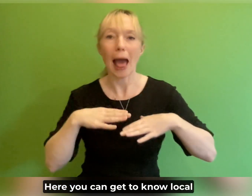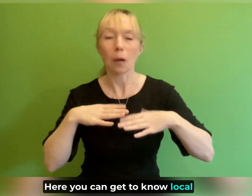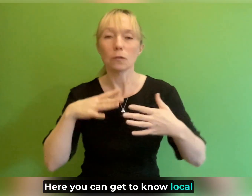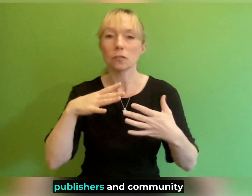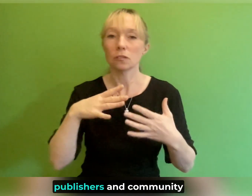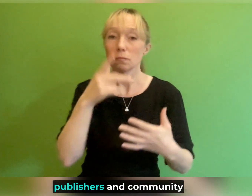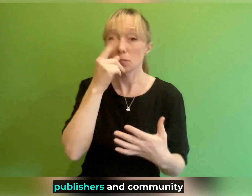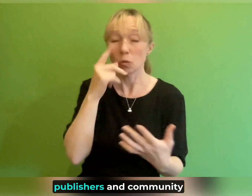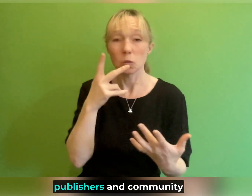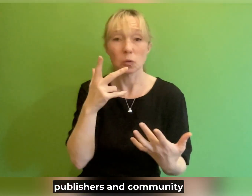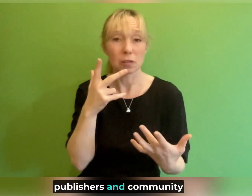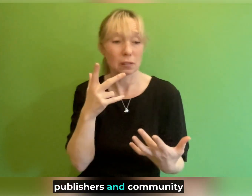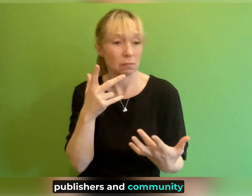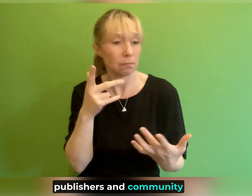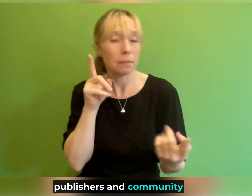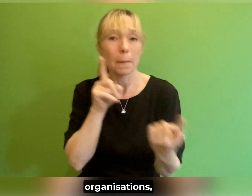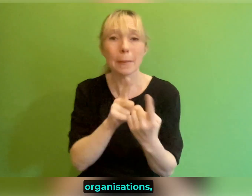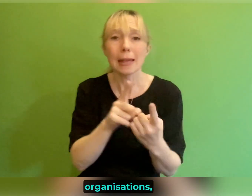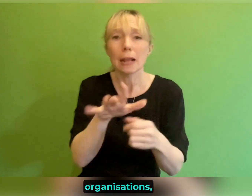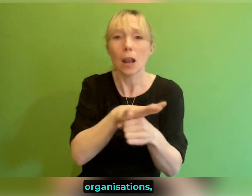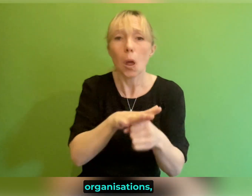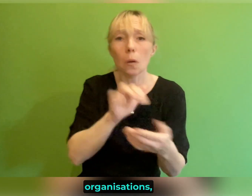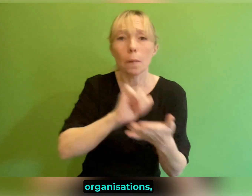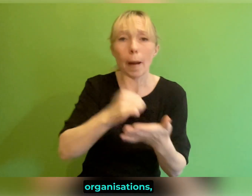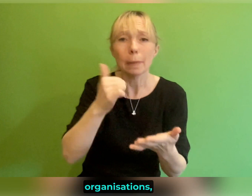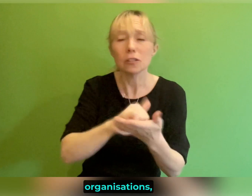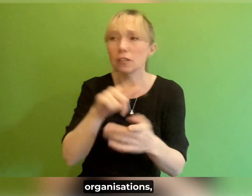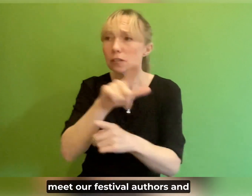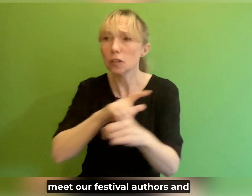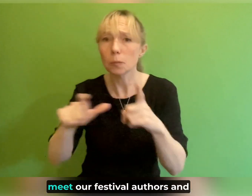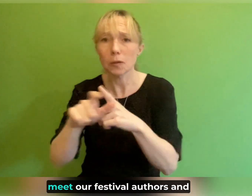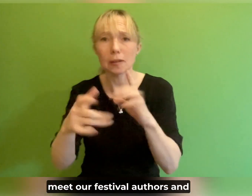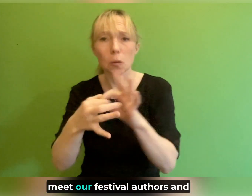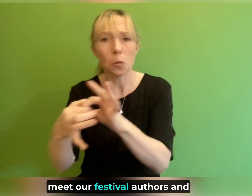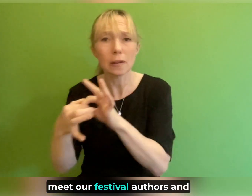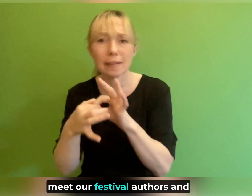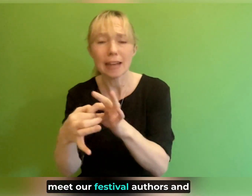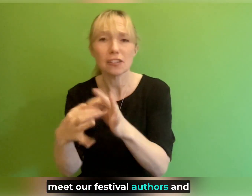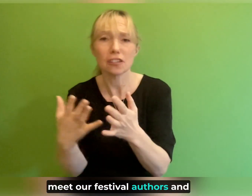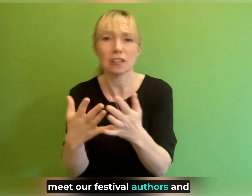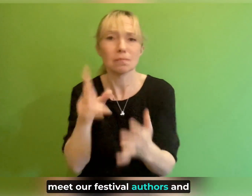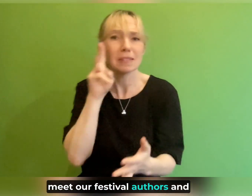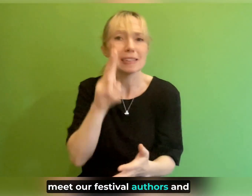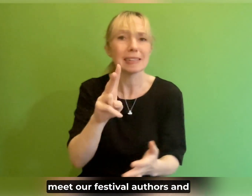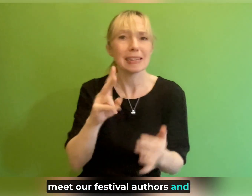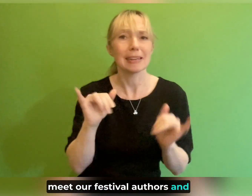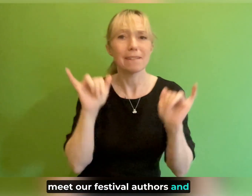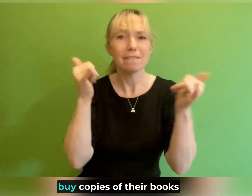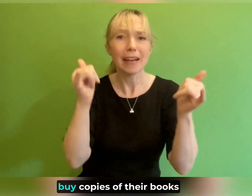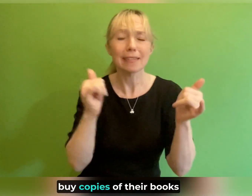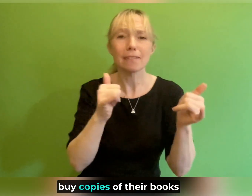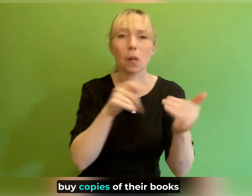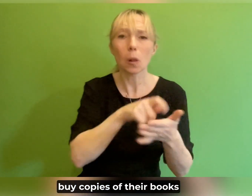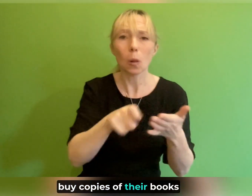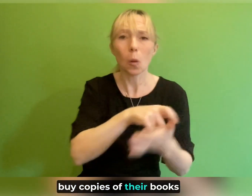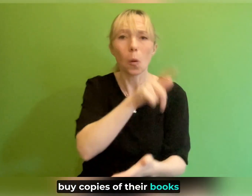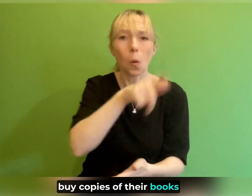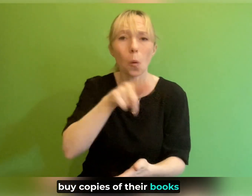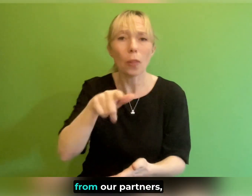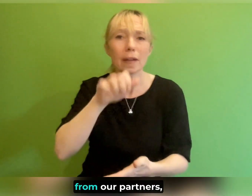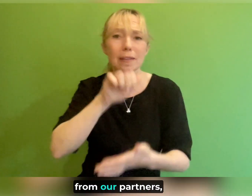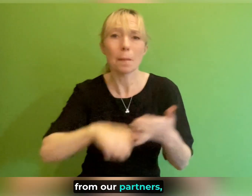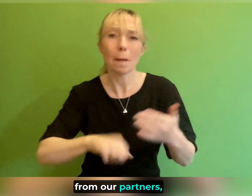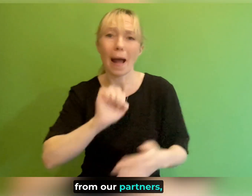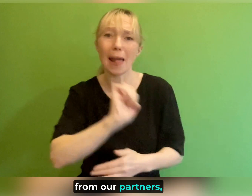get to know local publishers and community organisations, meet our festival authors and buy copies of their